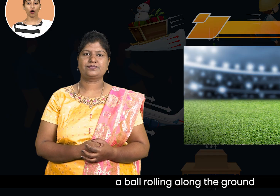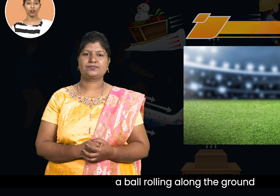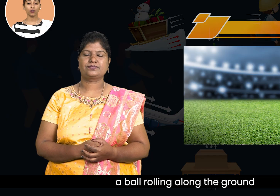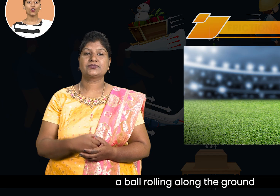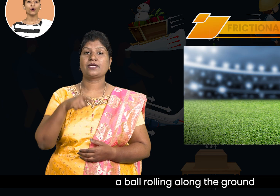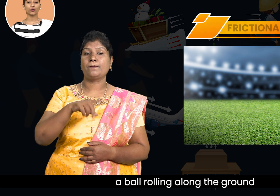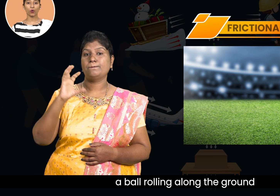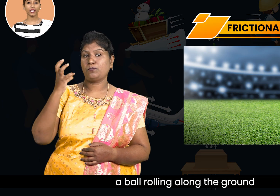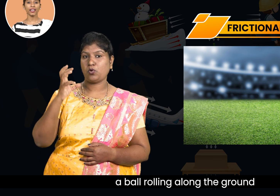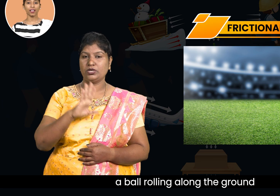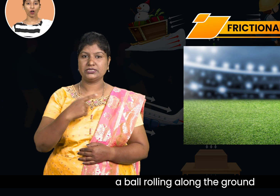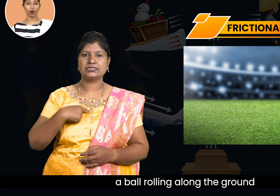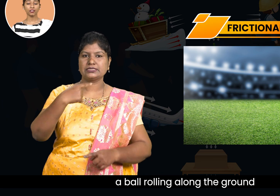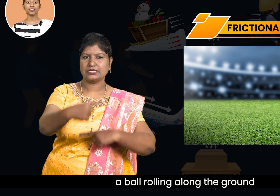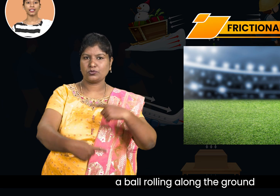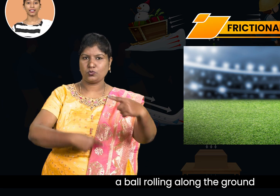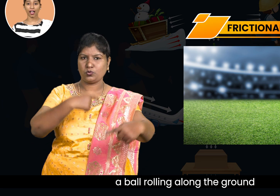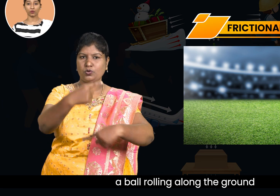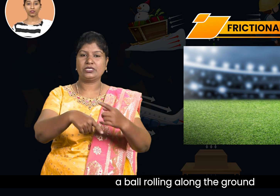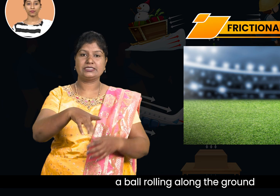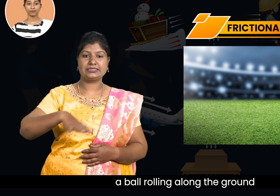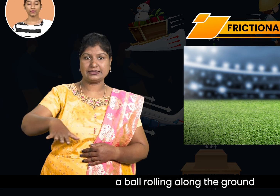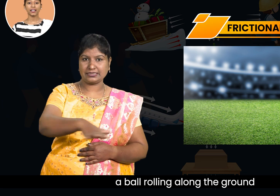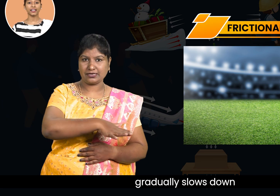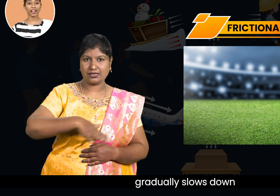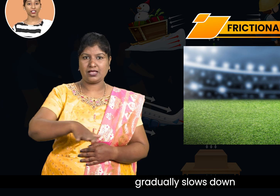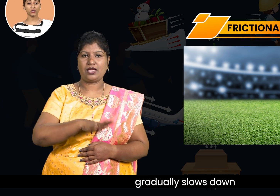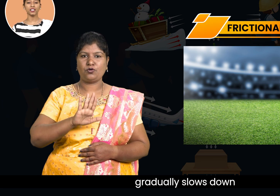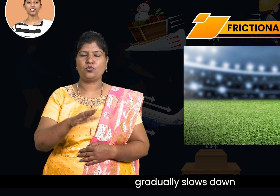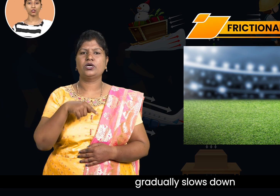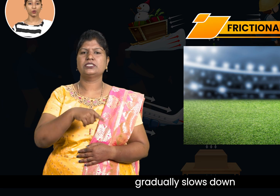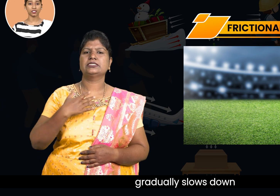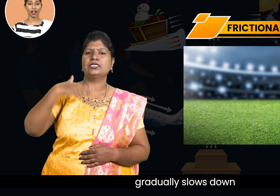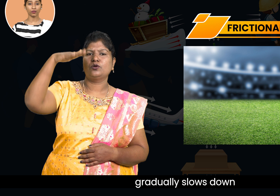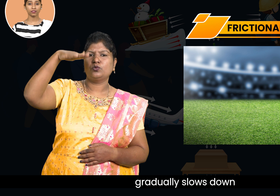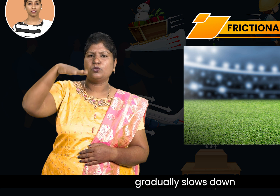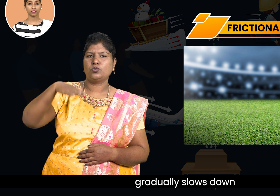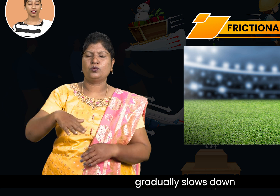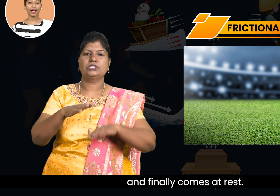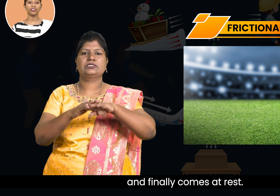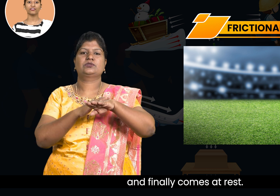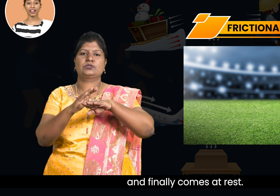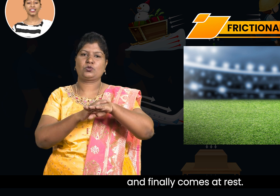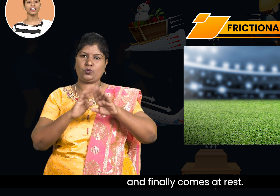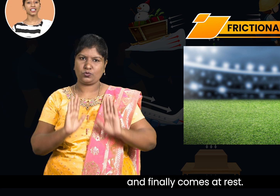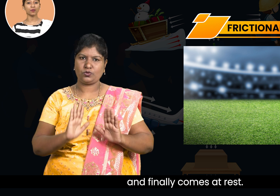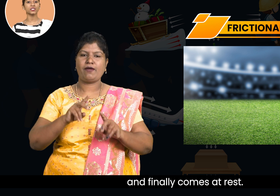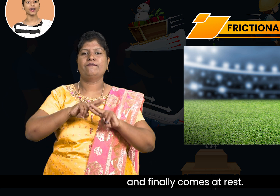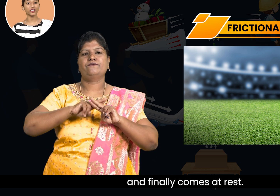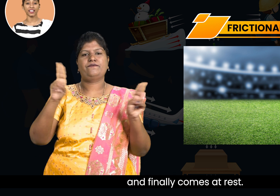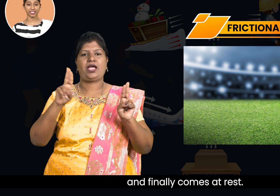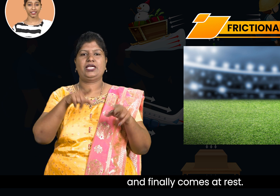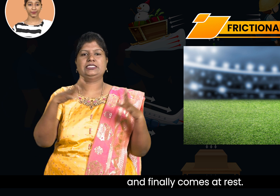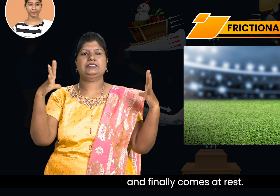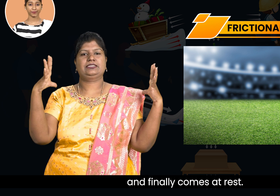A ball rolling along the ground gradually slows down and finally comes